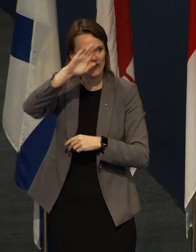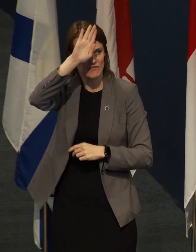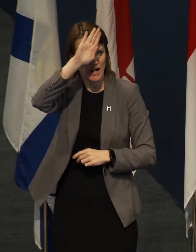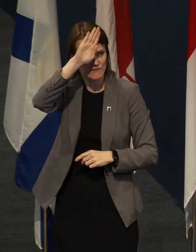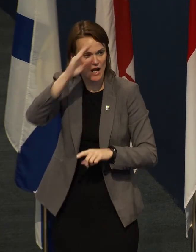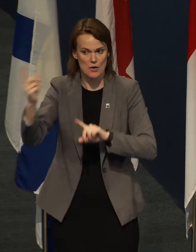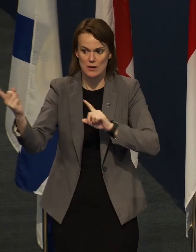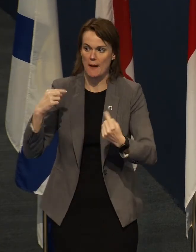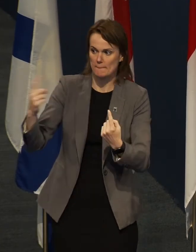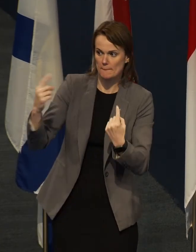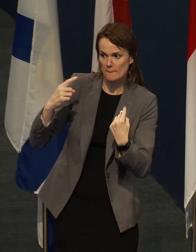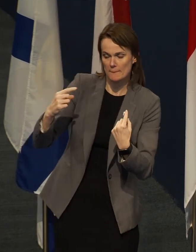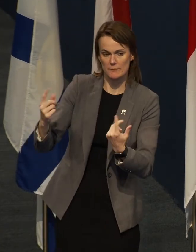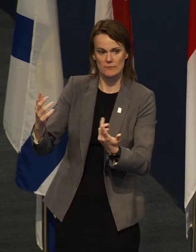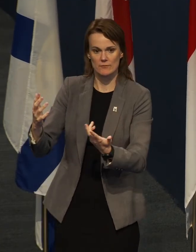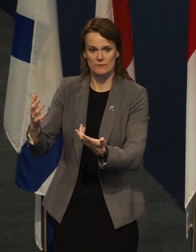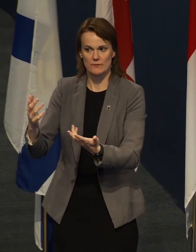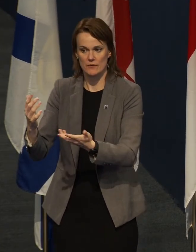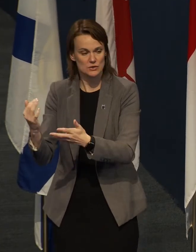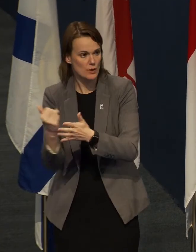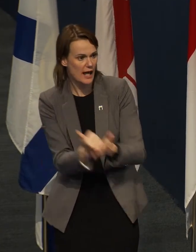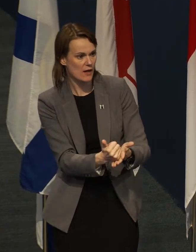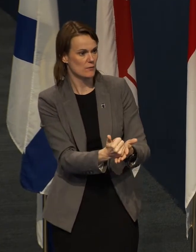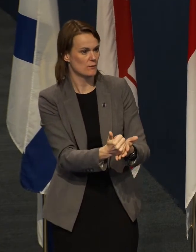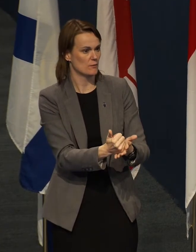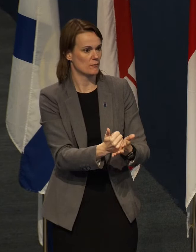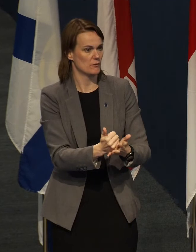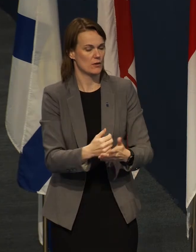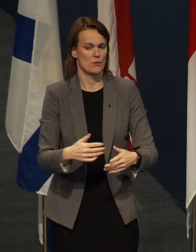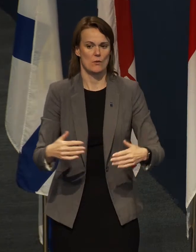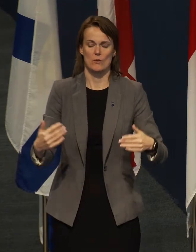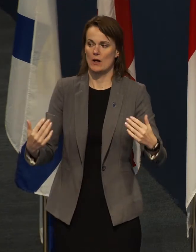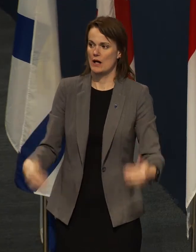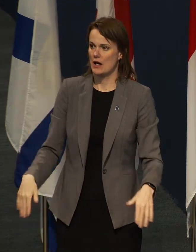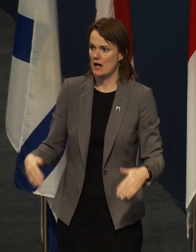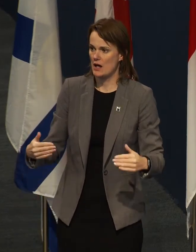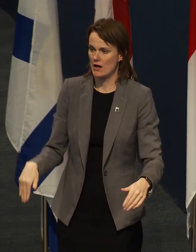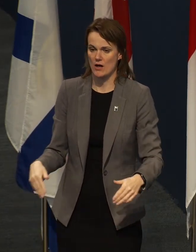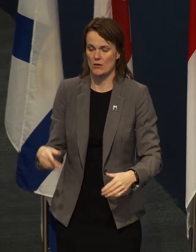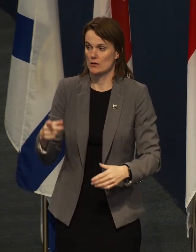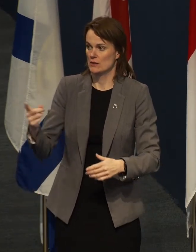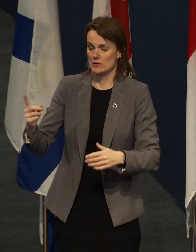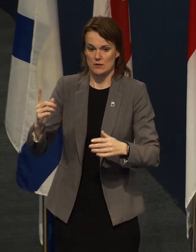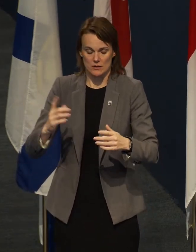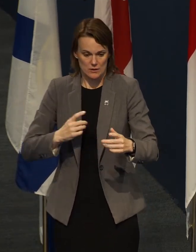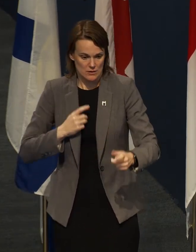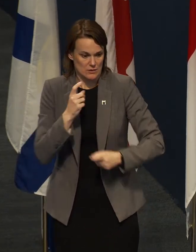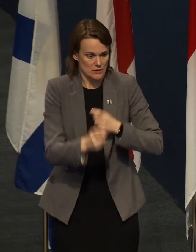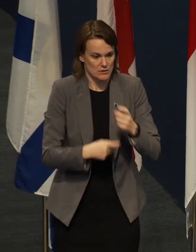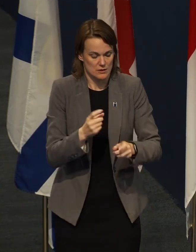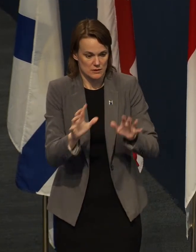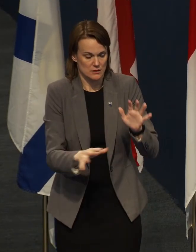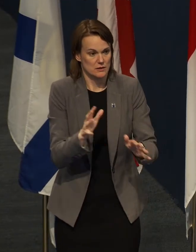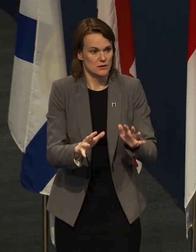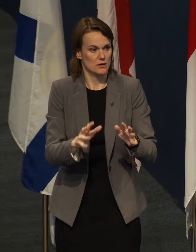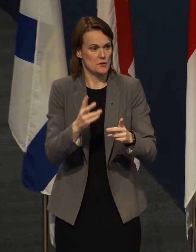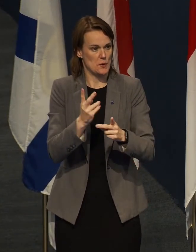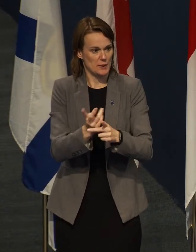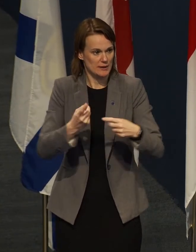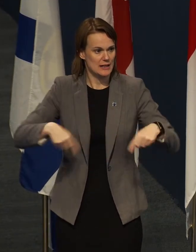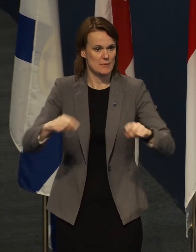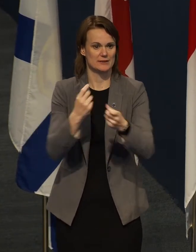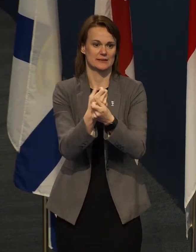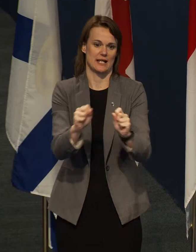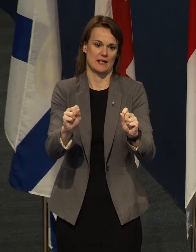the fires. And I was struck by how they give so much to keep us all safe. So I think we should give all our